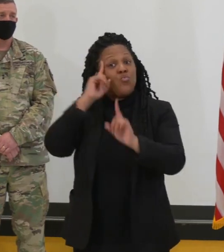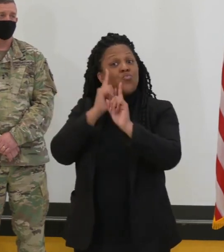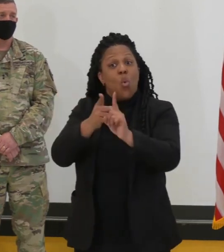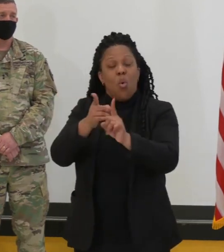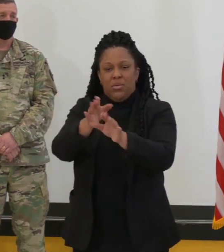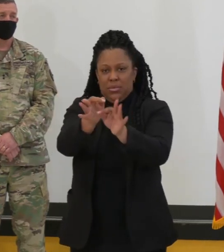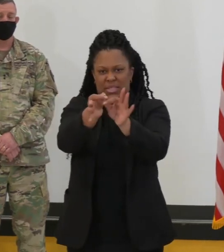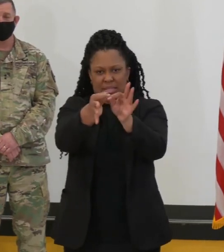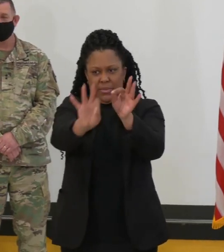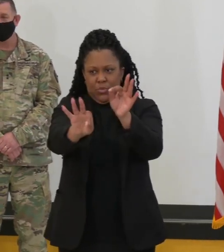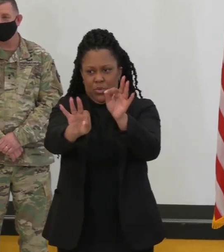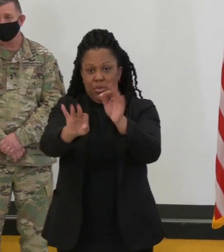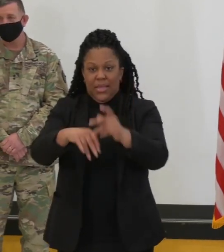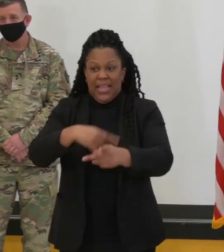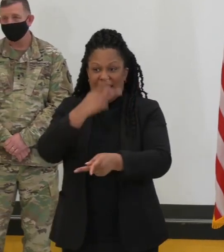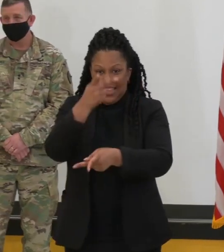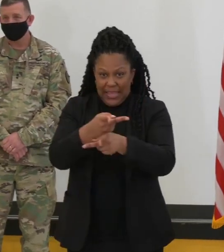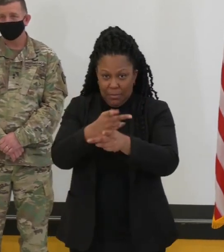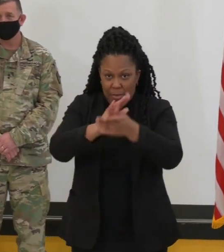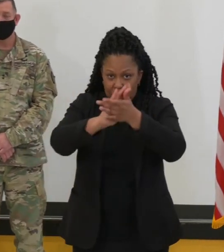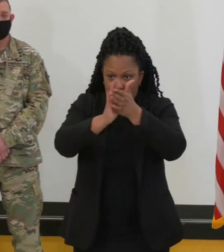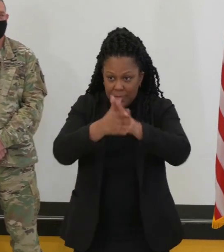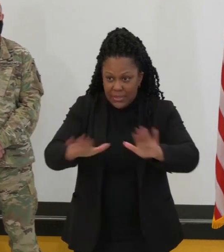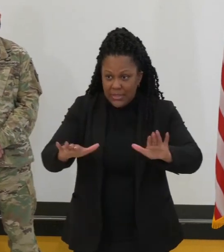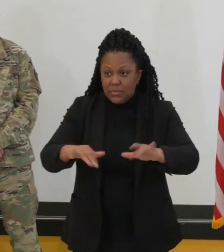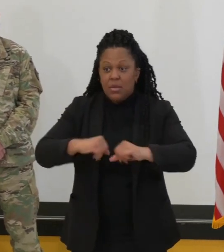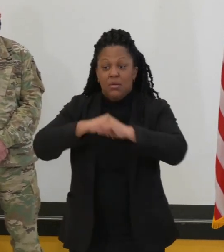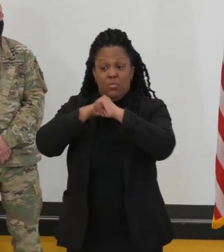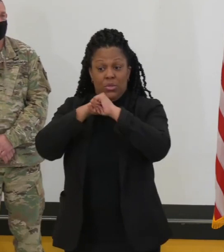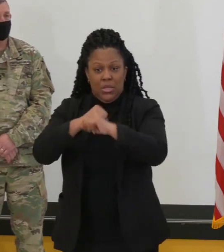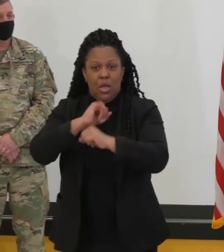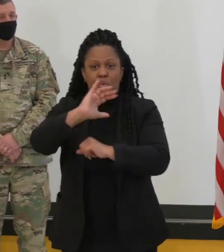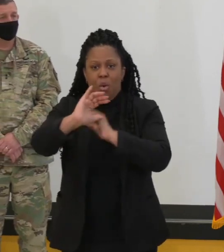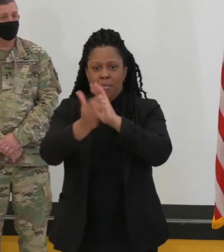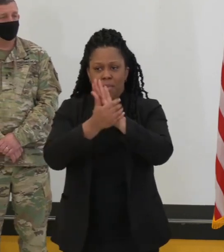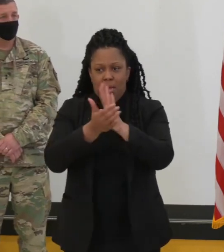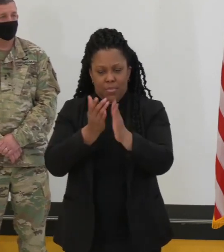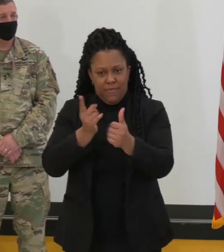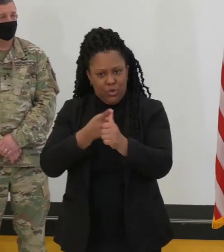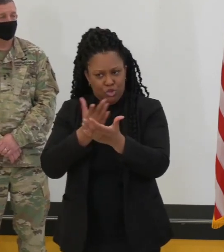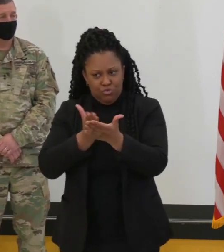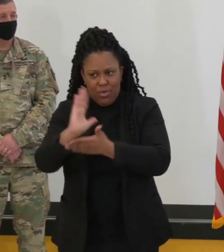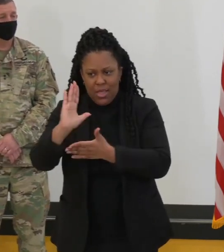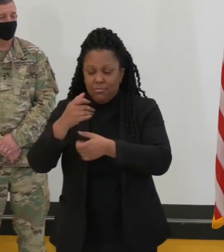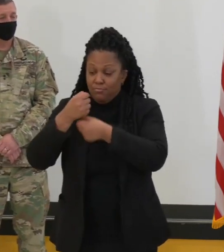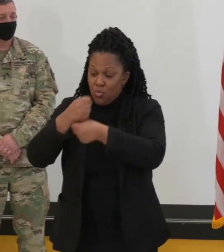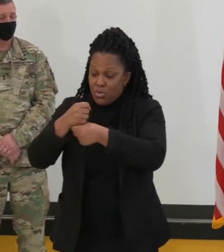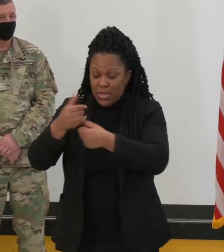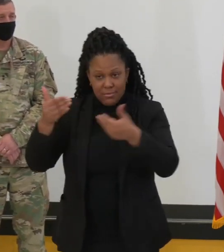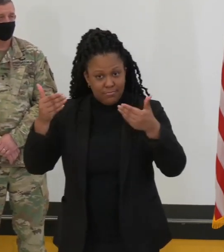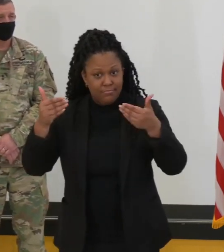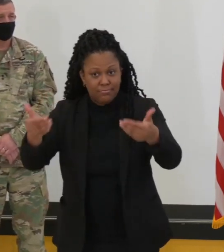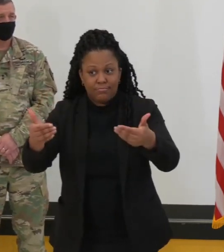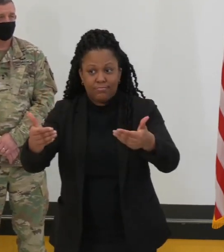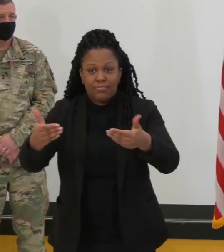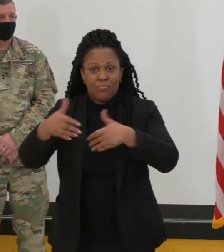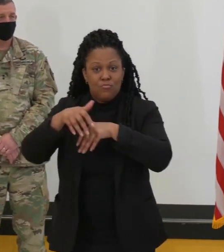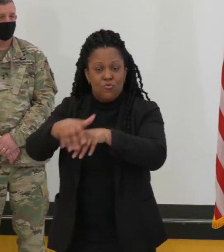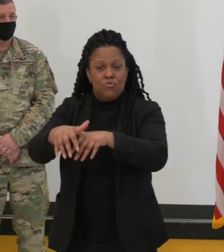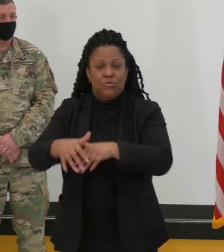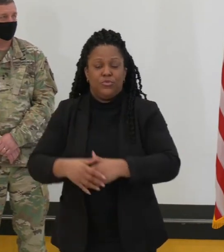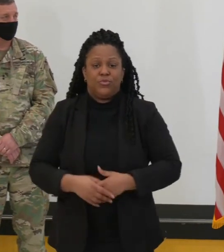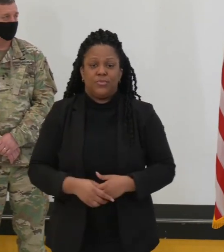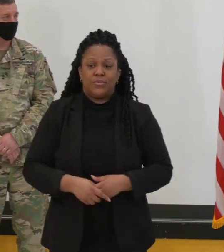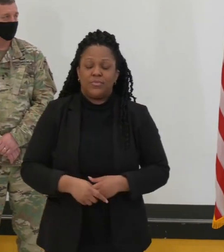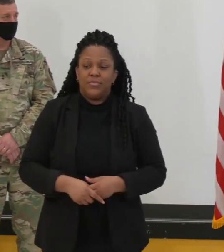peace, protect people's constitutional rights, and to do it with dignity and respect. And with that,